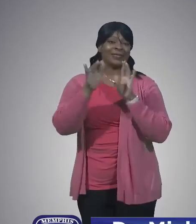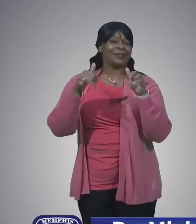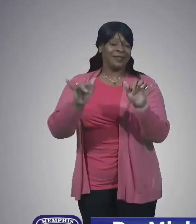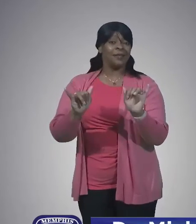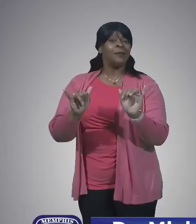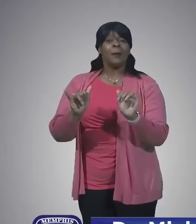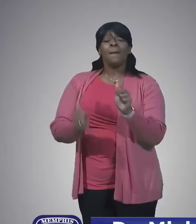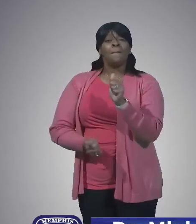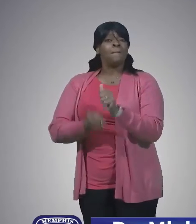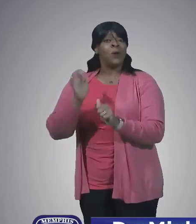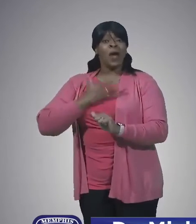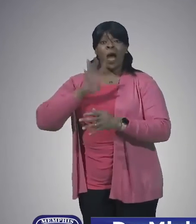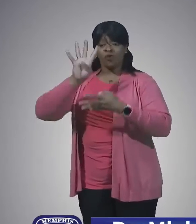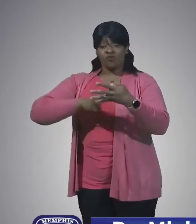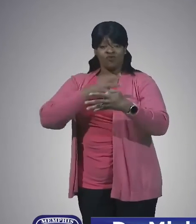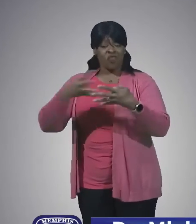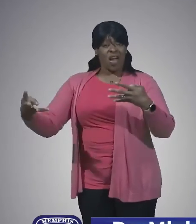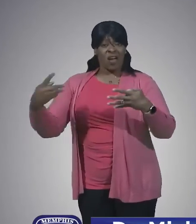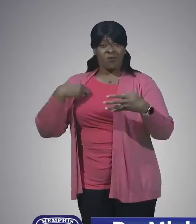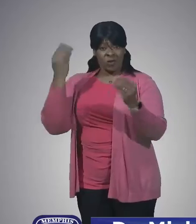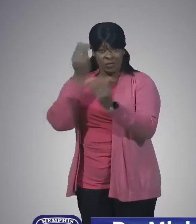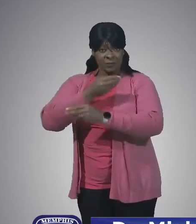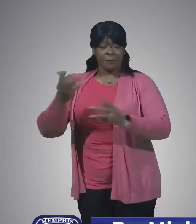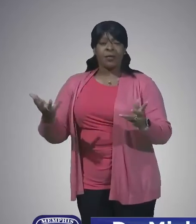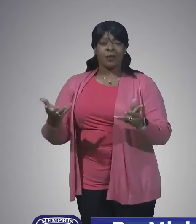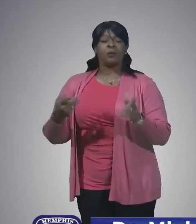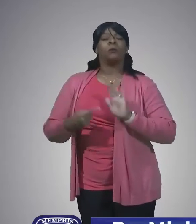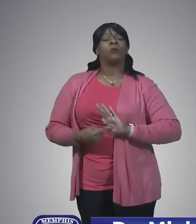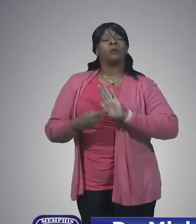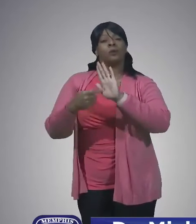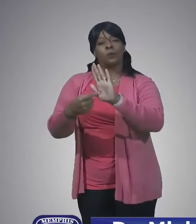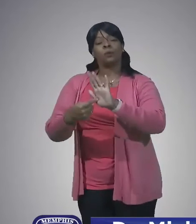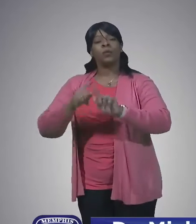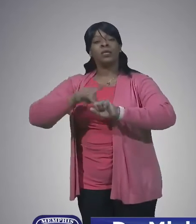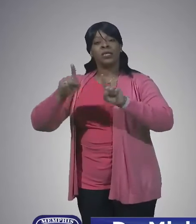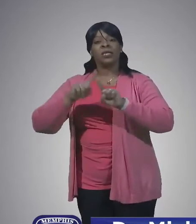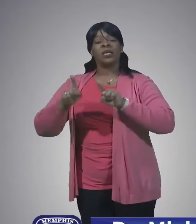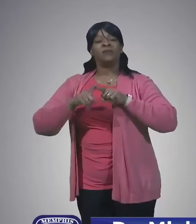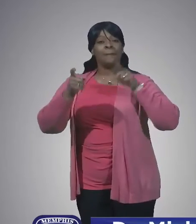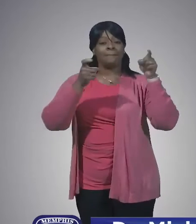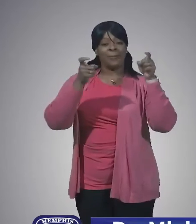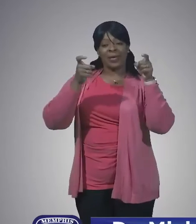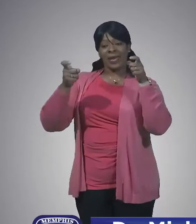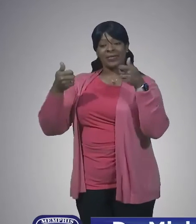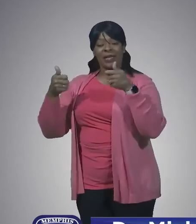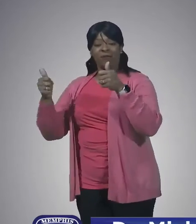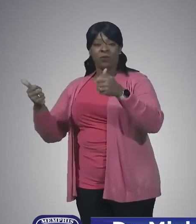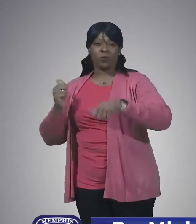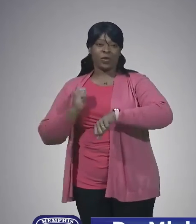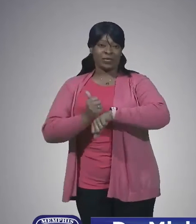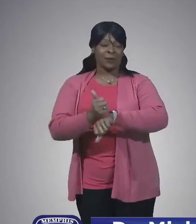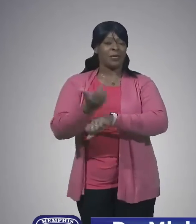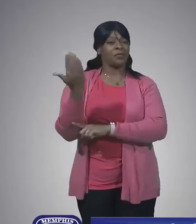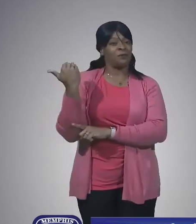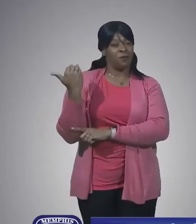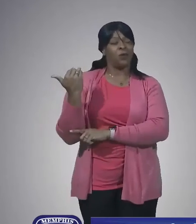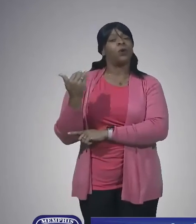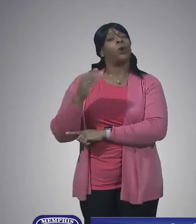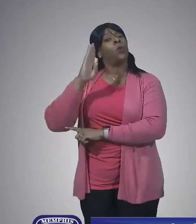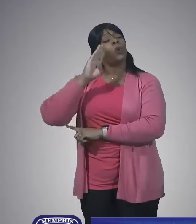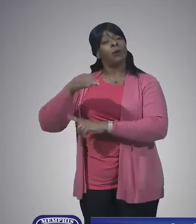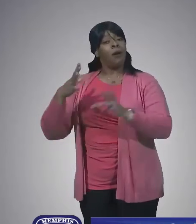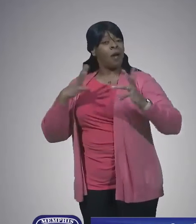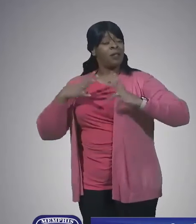lot of our graphics that we submit, we show where different mitigation efforts were put in place. Now, we know with the